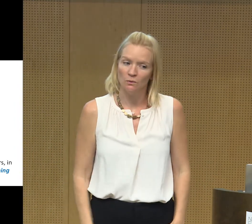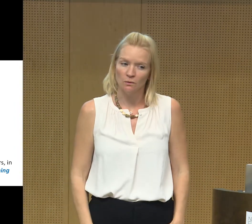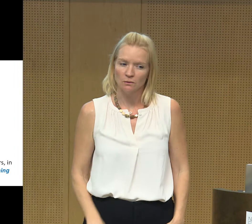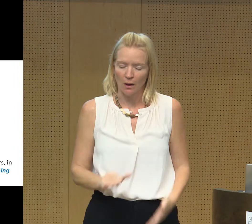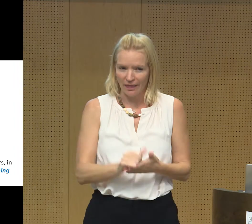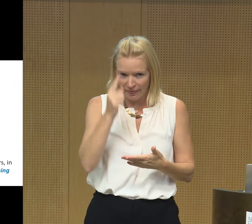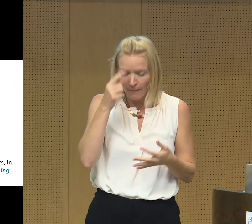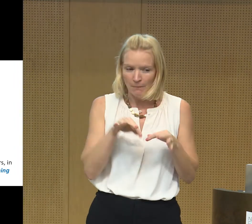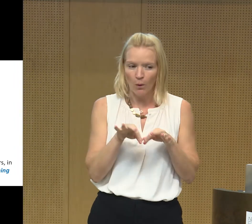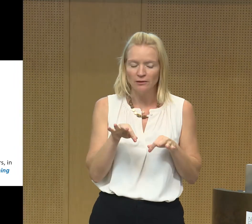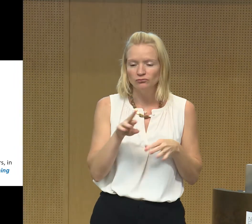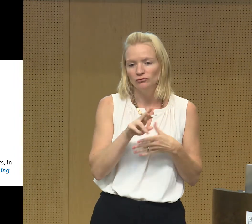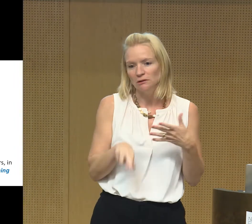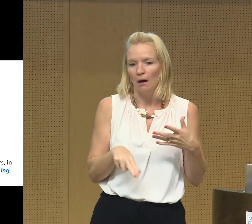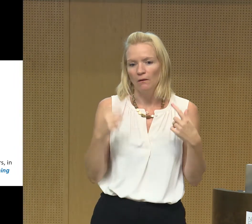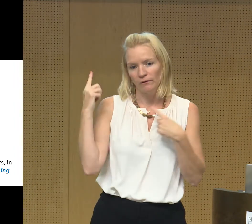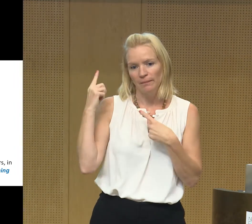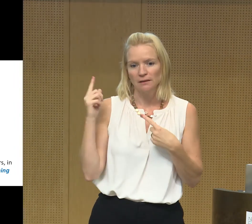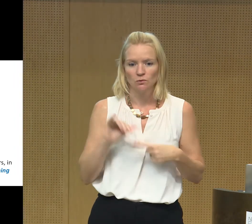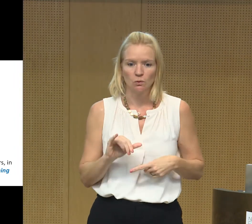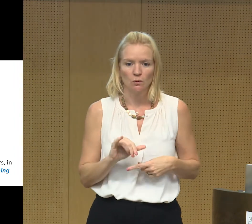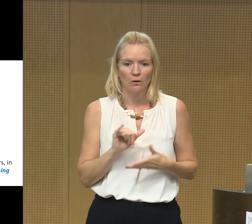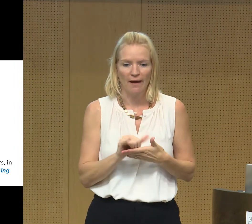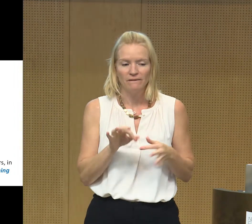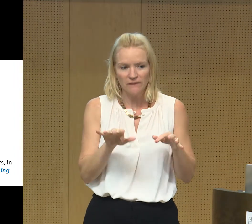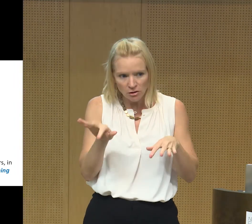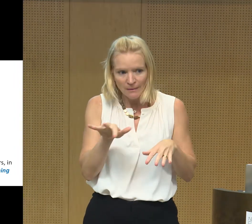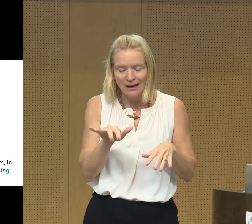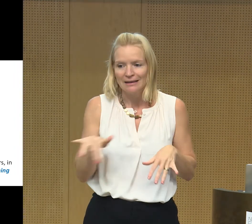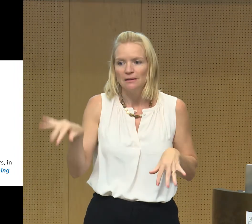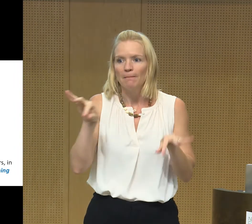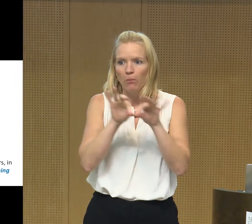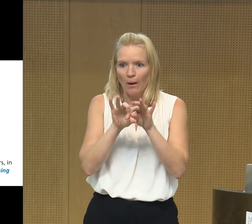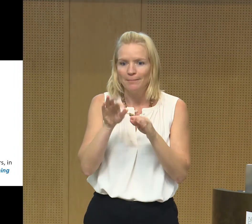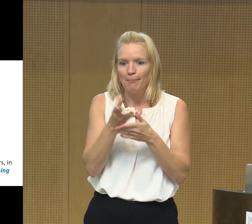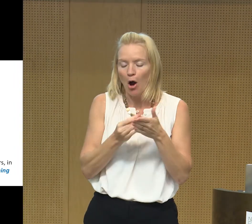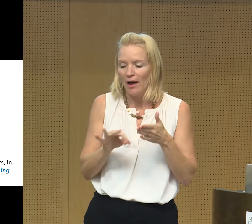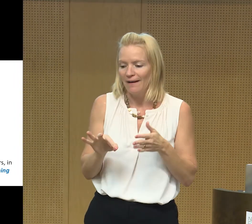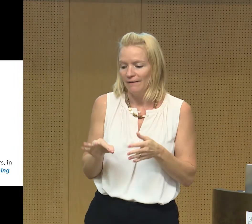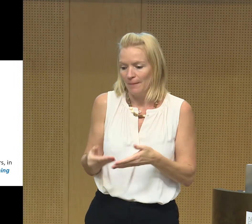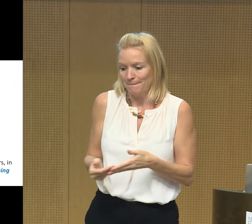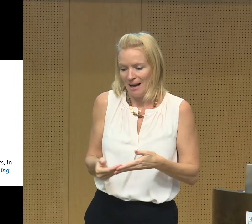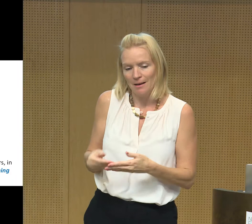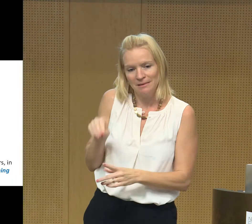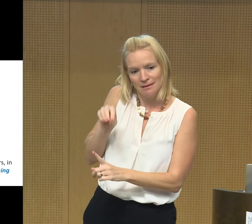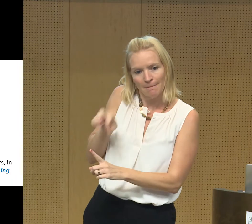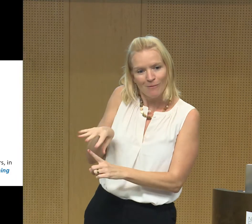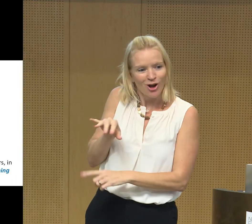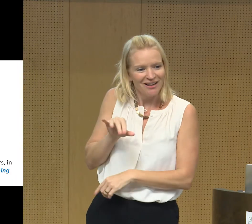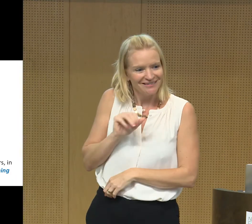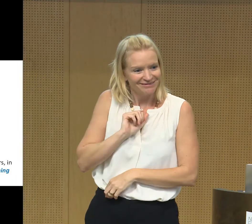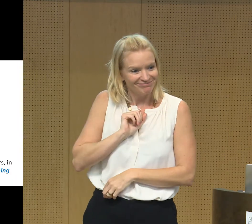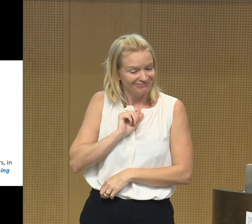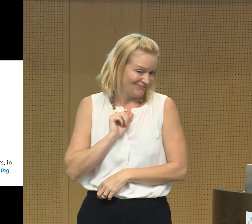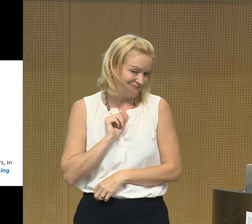it is an important input for the babies as well, and for language exposure.